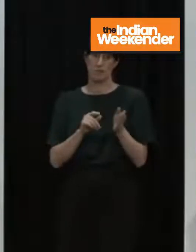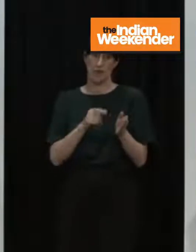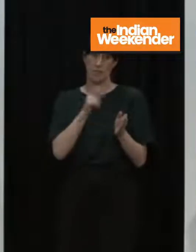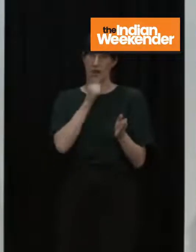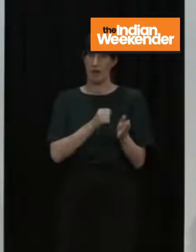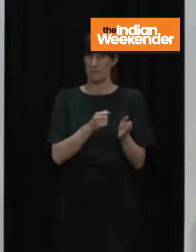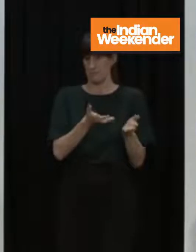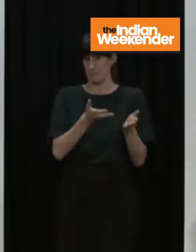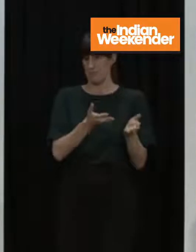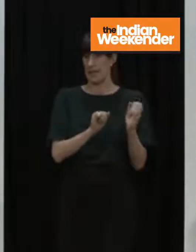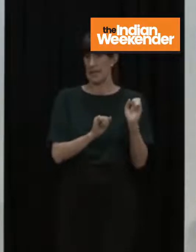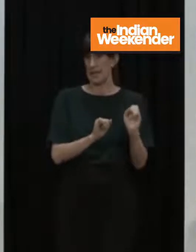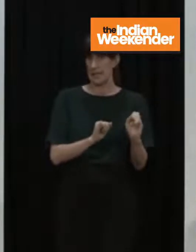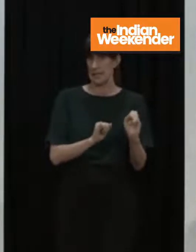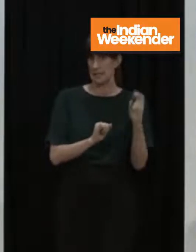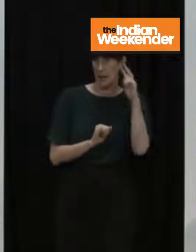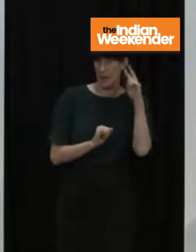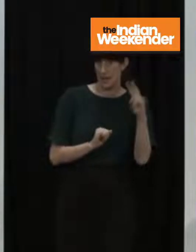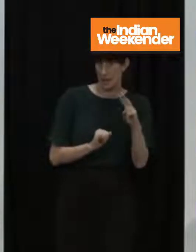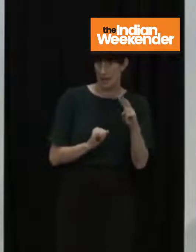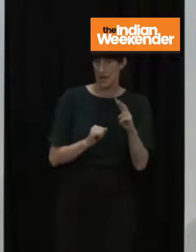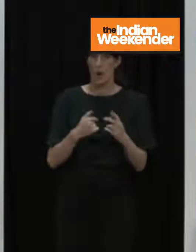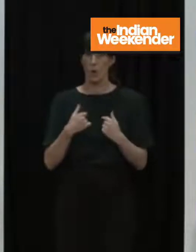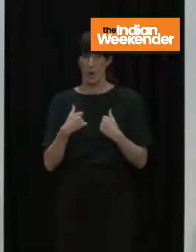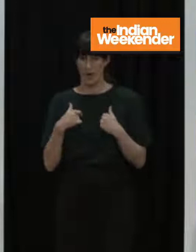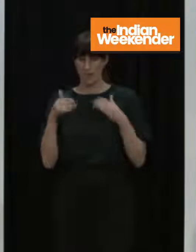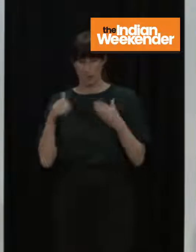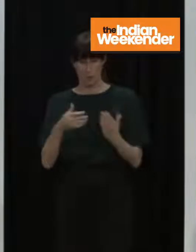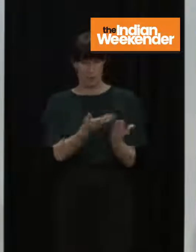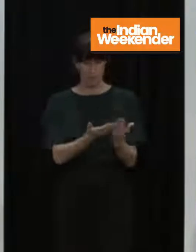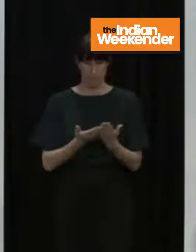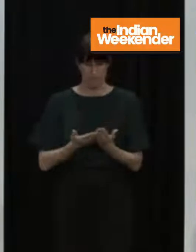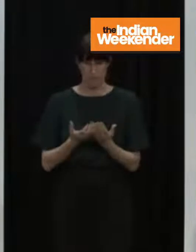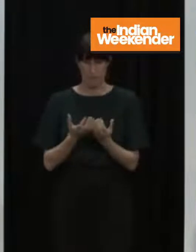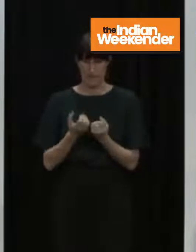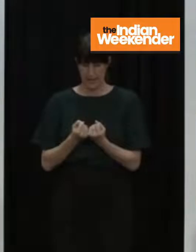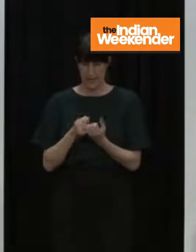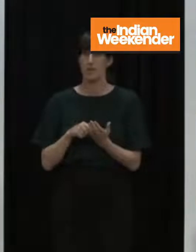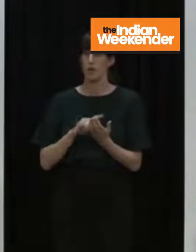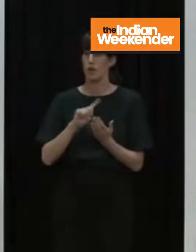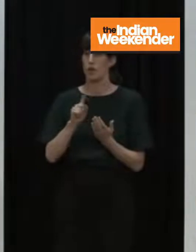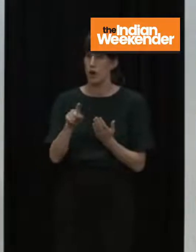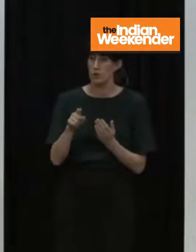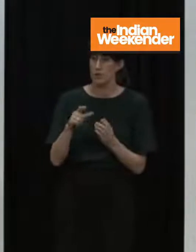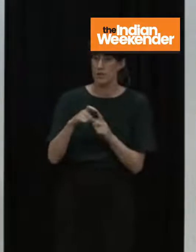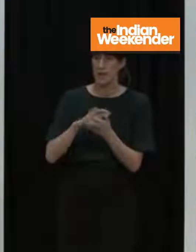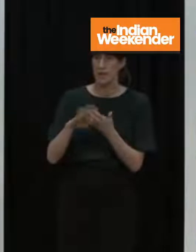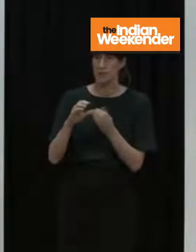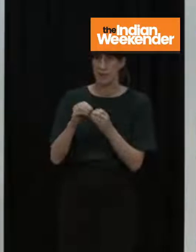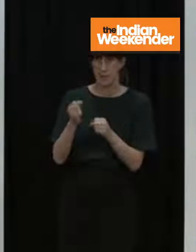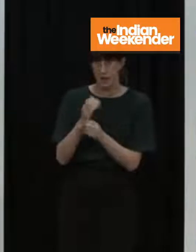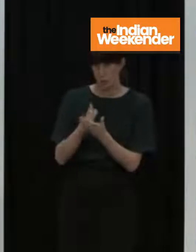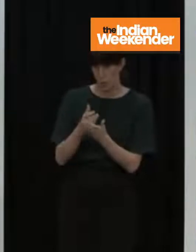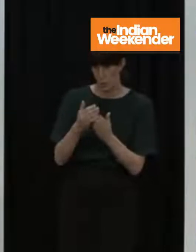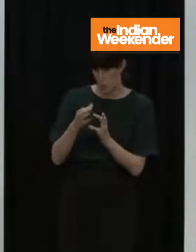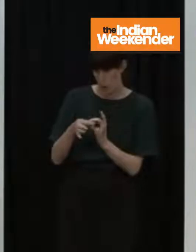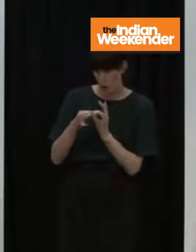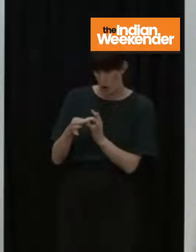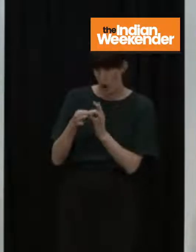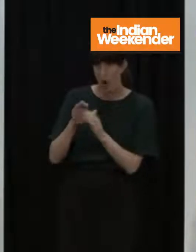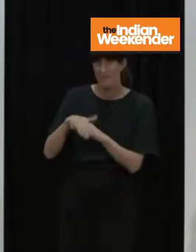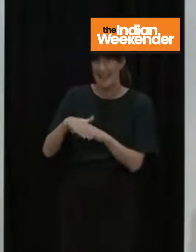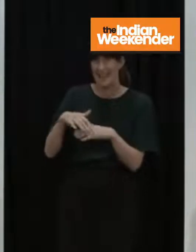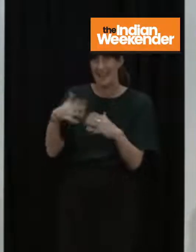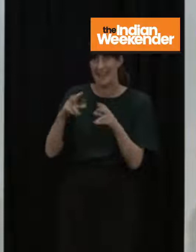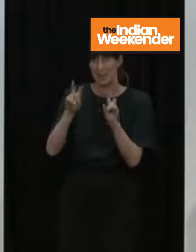view. What we're focused on is, having received his report, we go back to the DHBs and we make sure that we work with them to address the issues